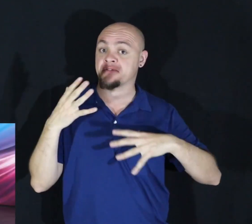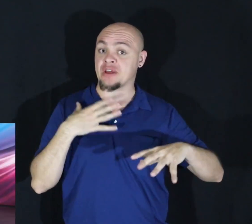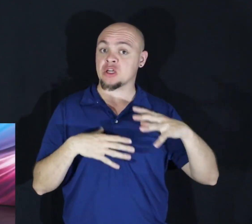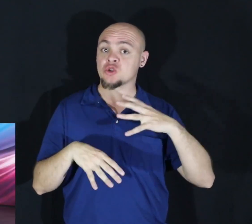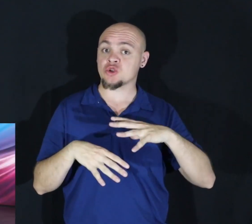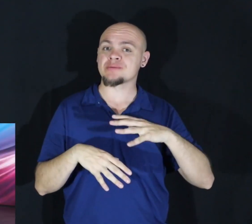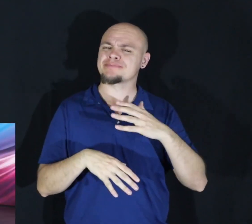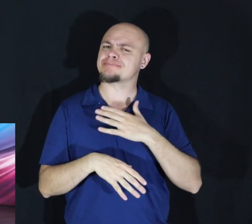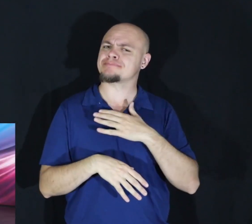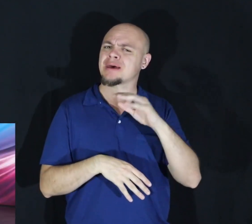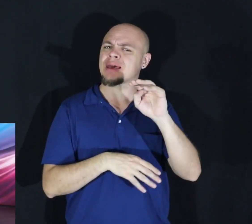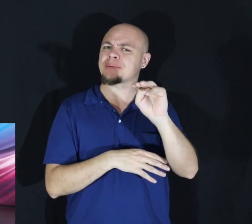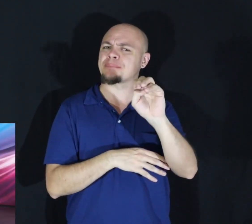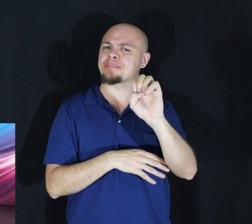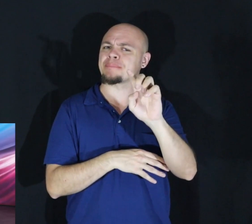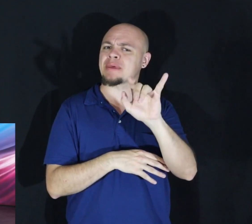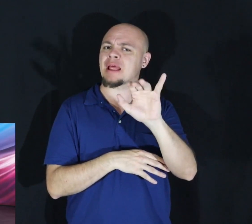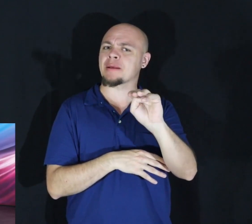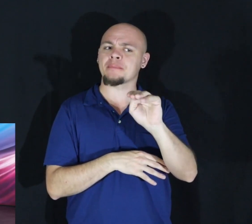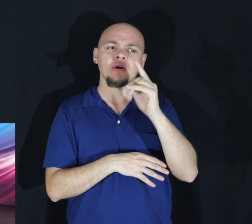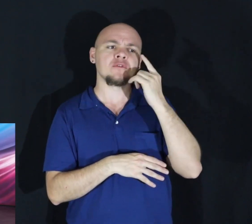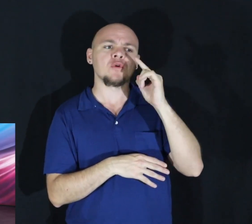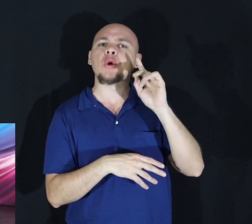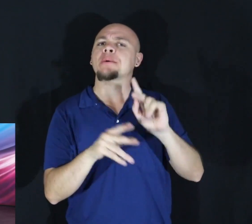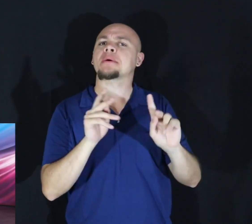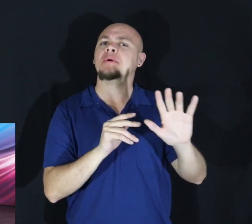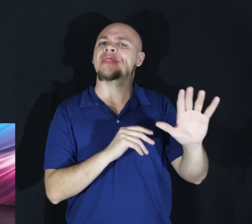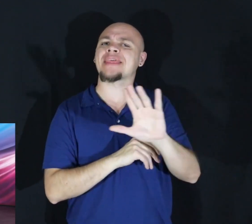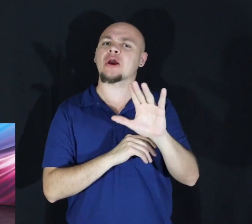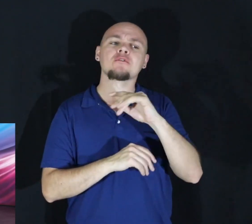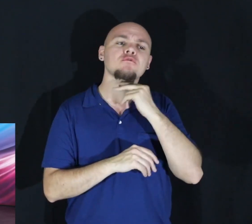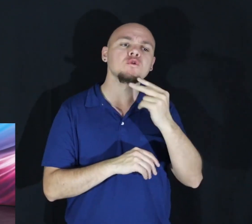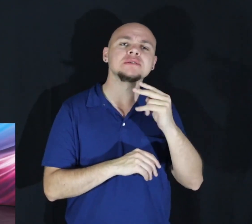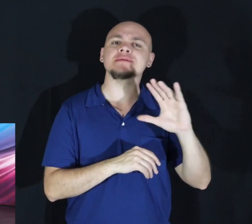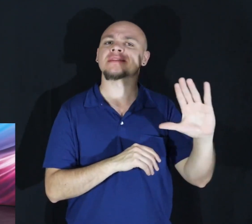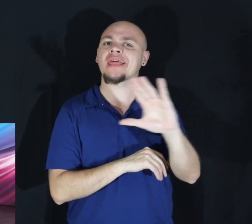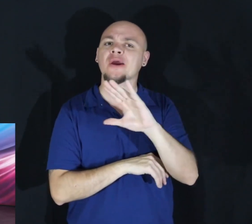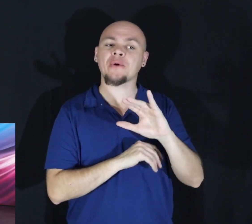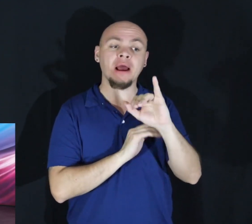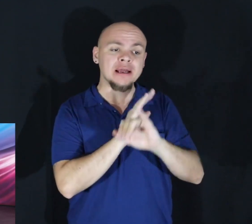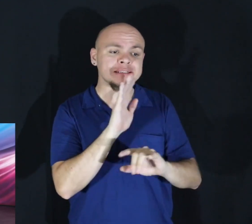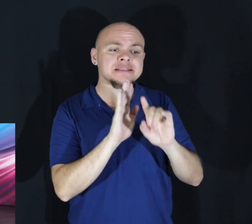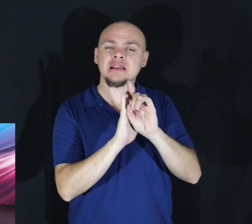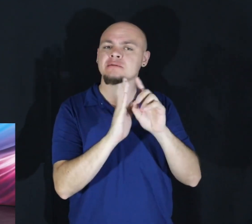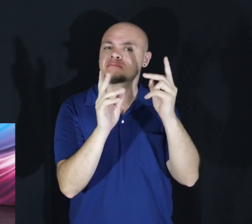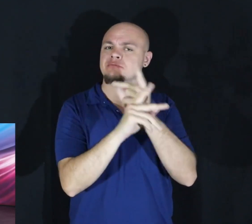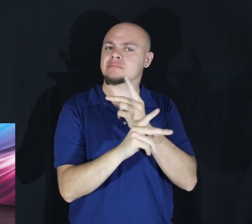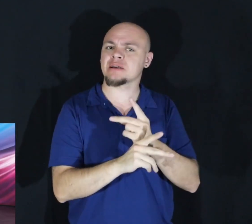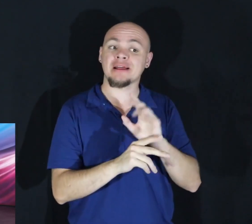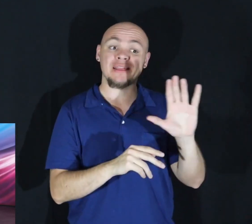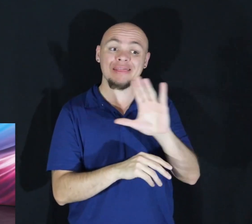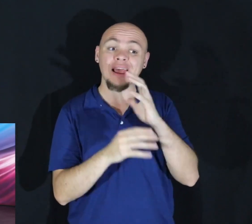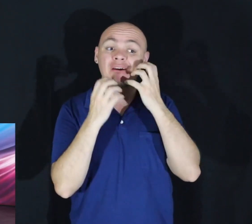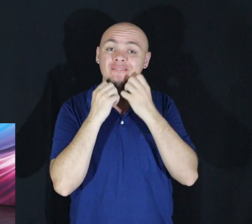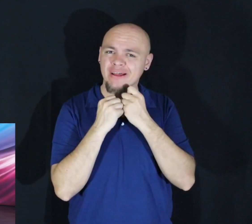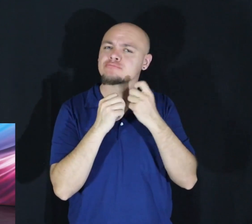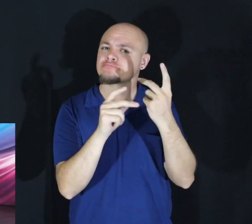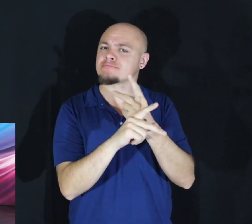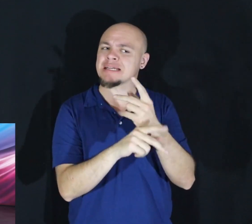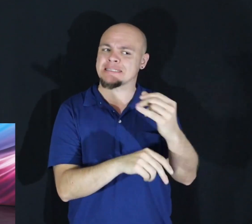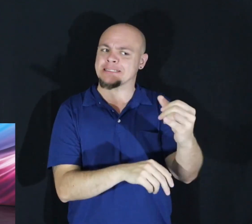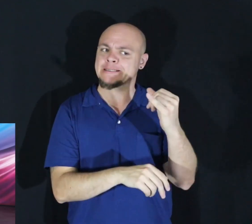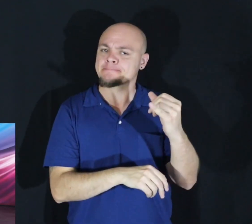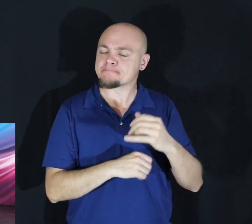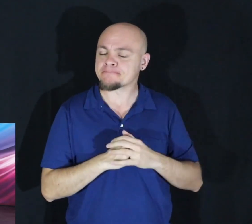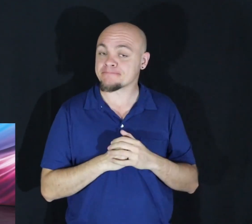my medium to help others find their voice, their identity, and most importantly, their own value, just as I had.